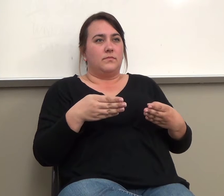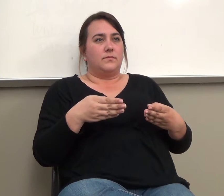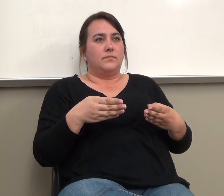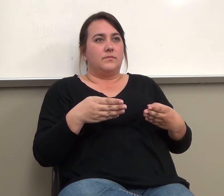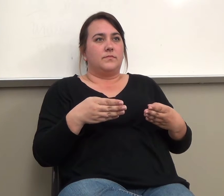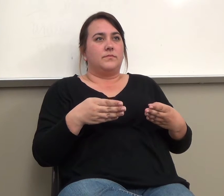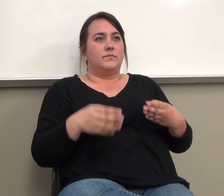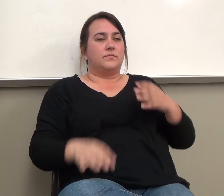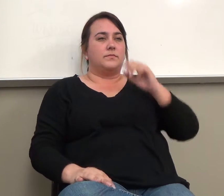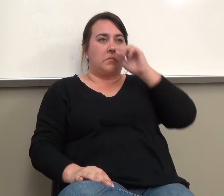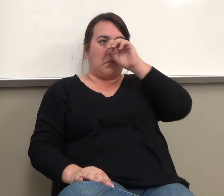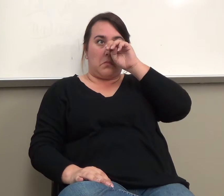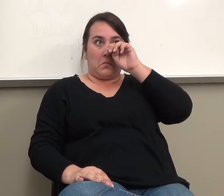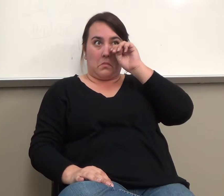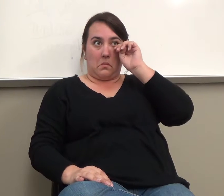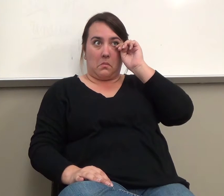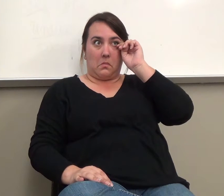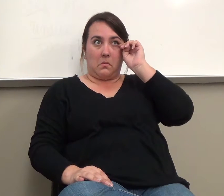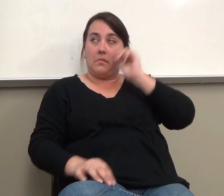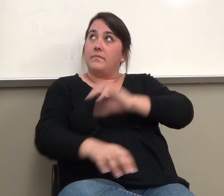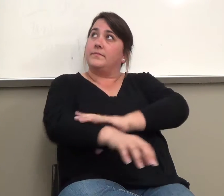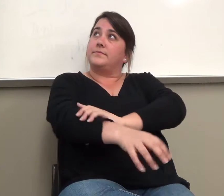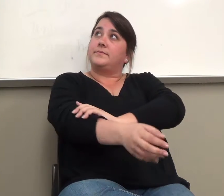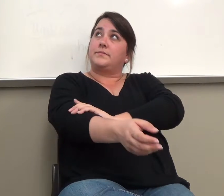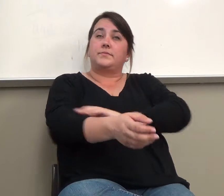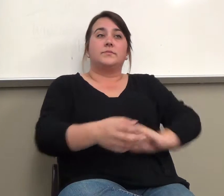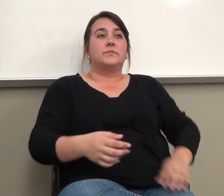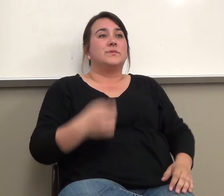Okay? So just to remind you